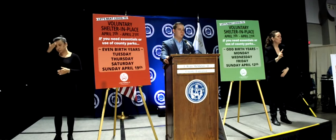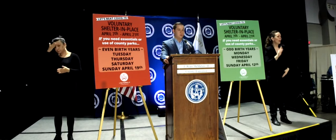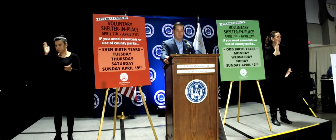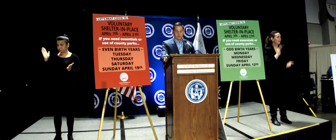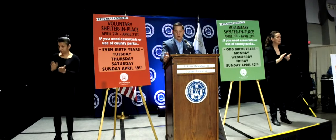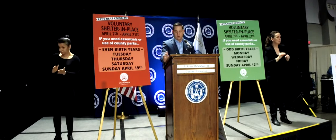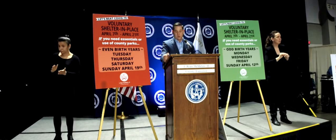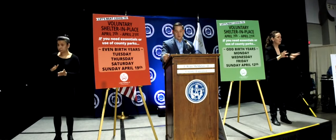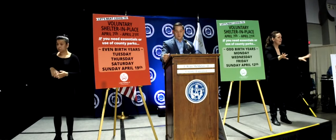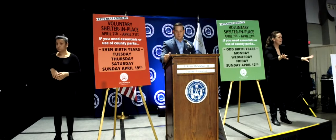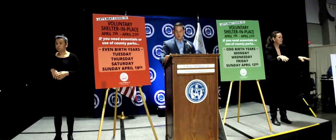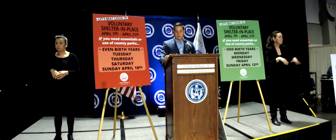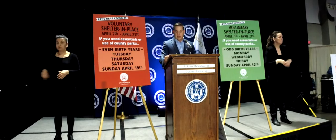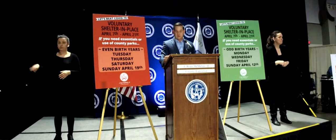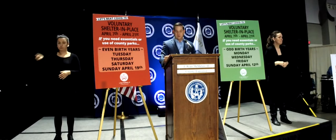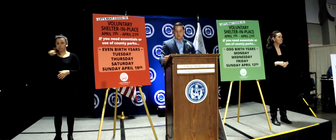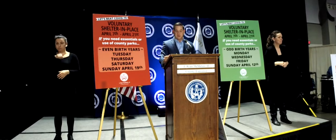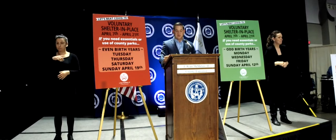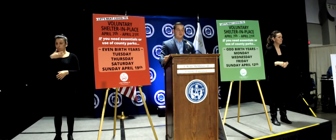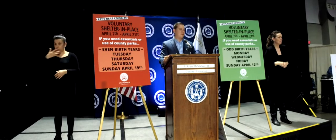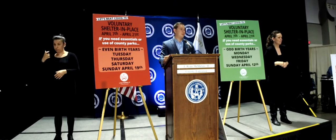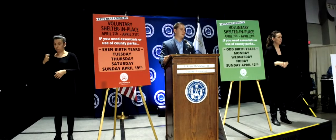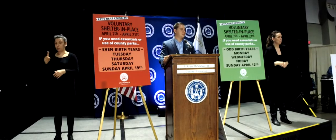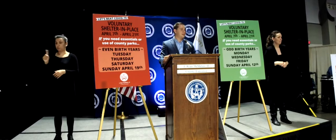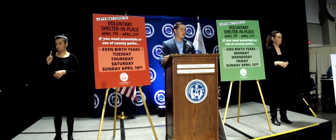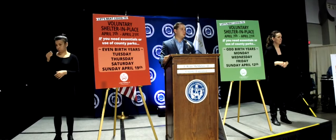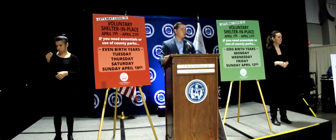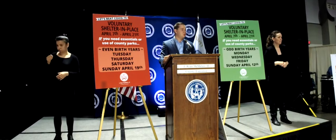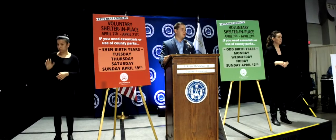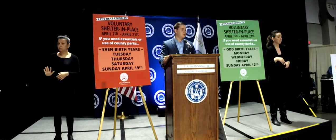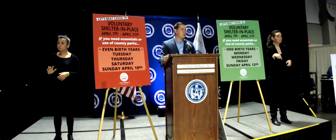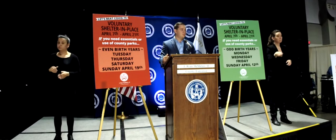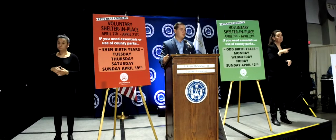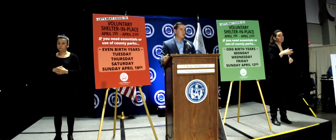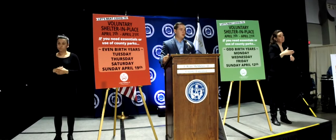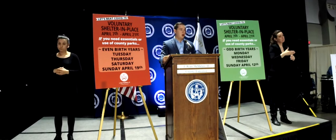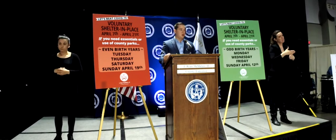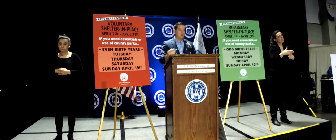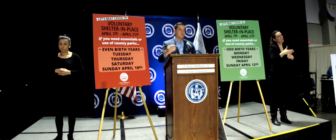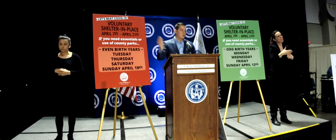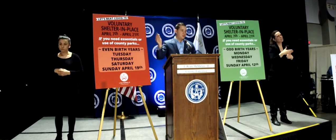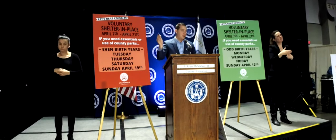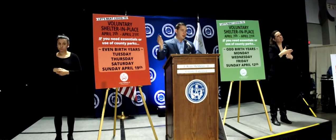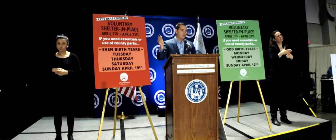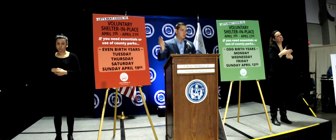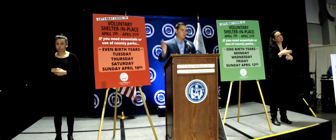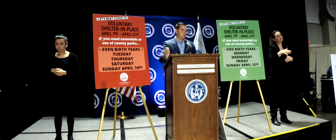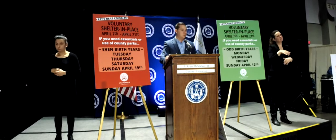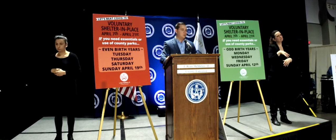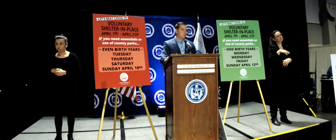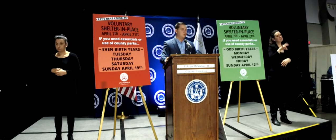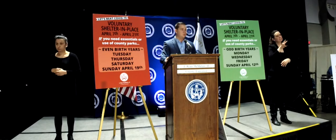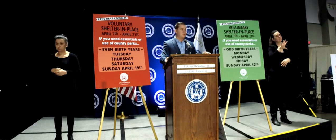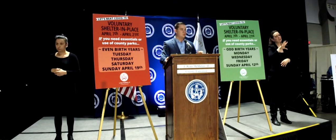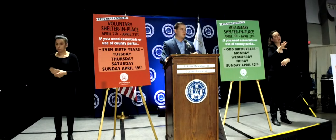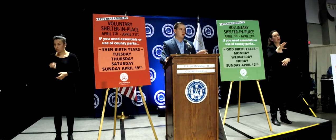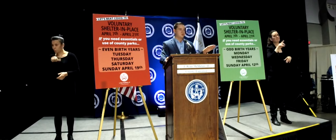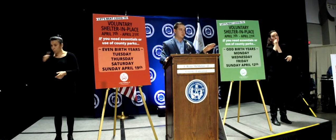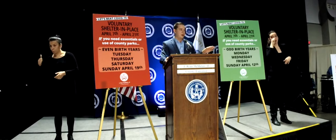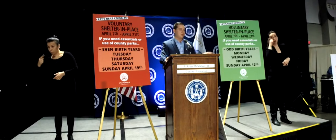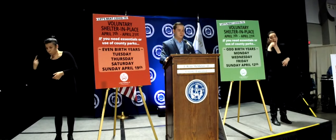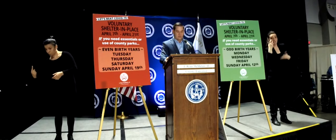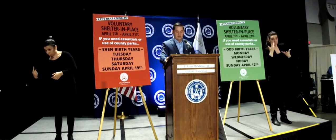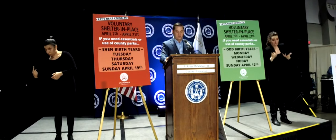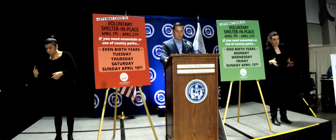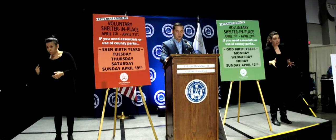and we'll be able to know if we're averaging 75 tests a day in 2 weeks, Tim, our curve is going to flatten out. There's no